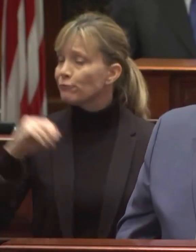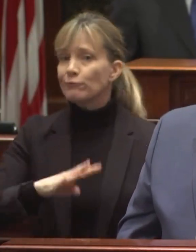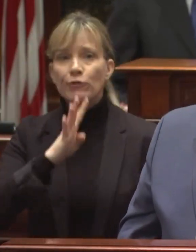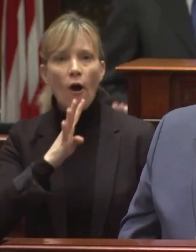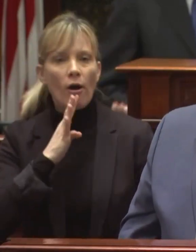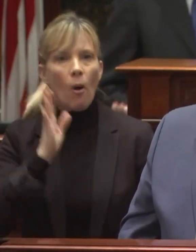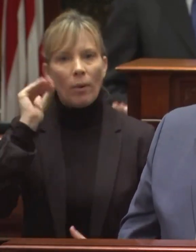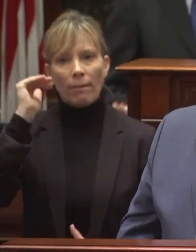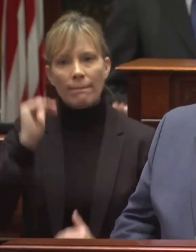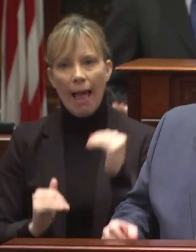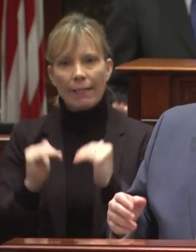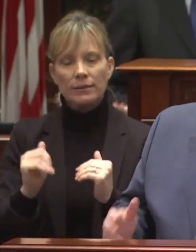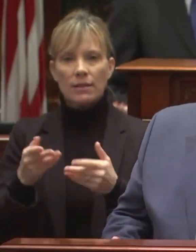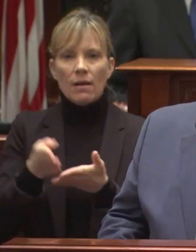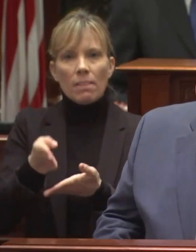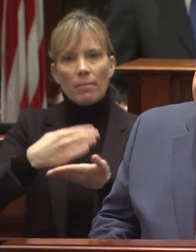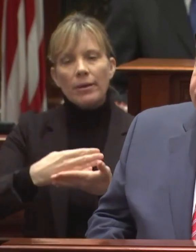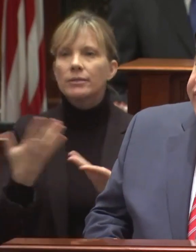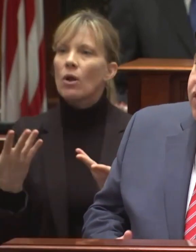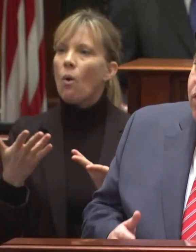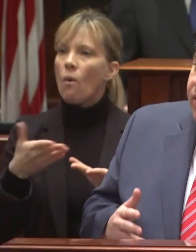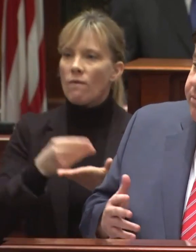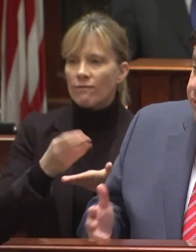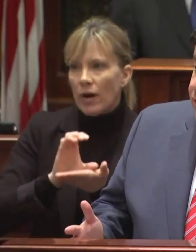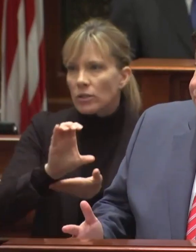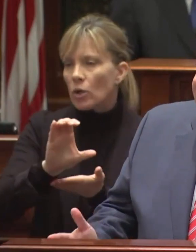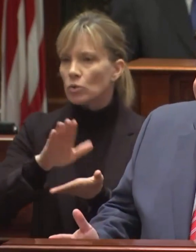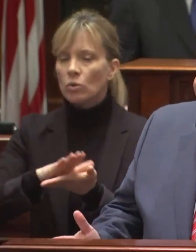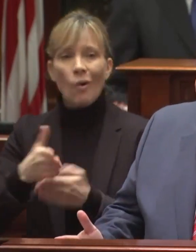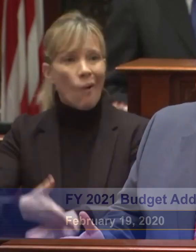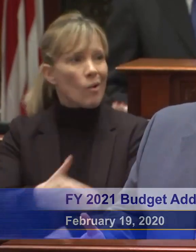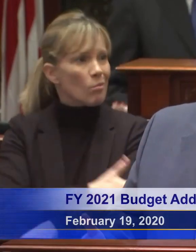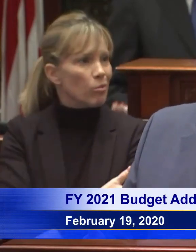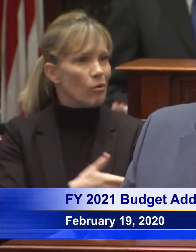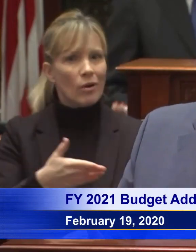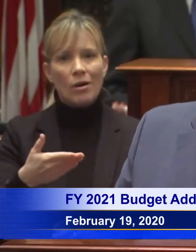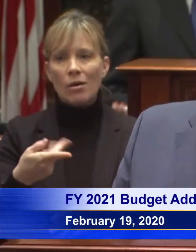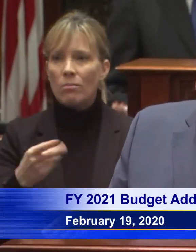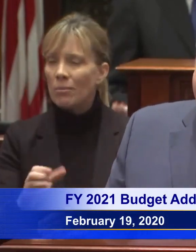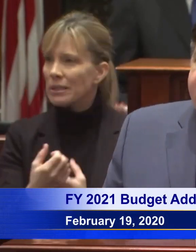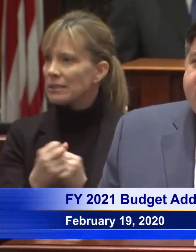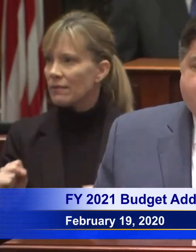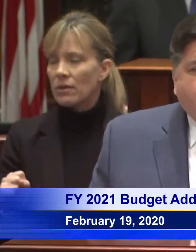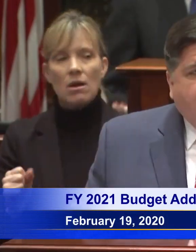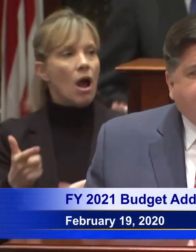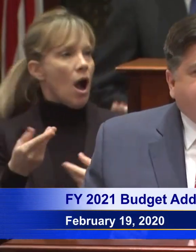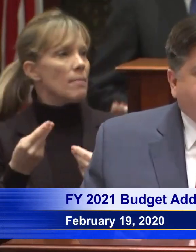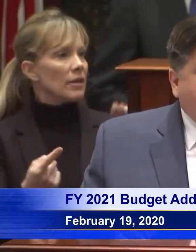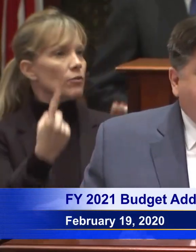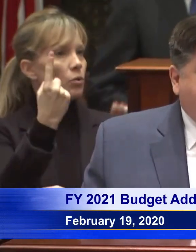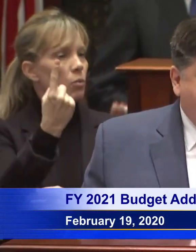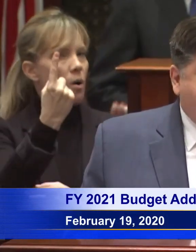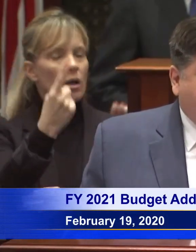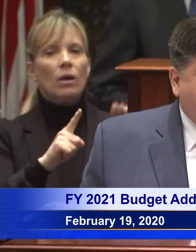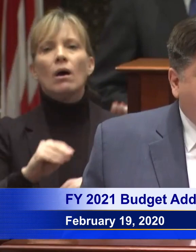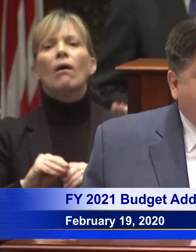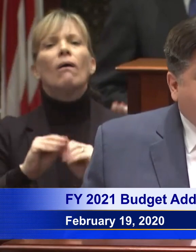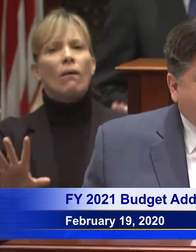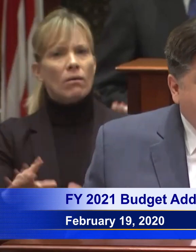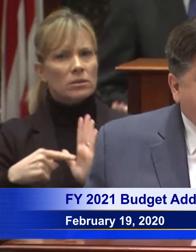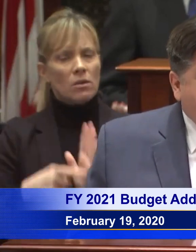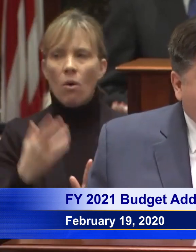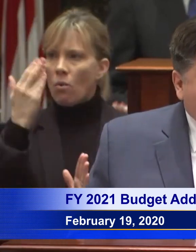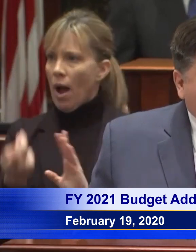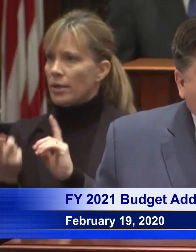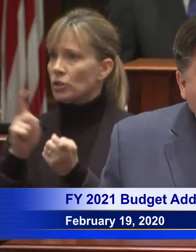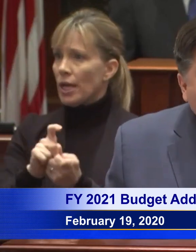will balance the budget or fund our schools or improve public safety. I want to give you one stark example of why